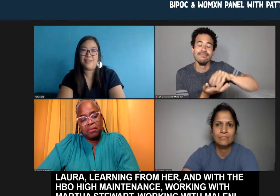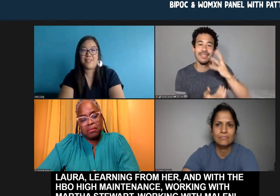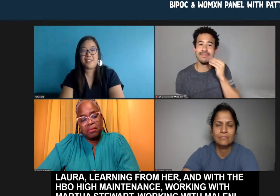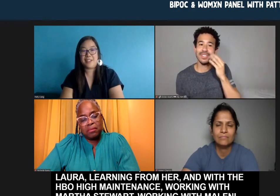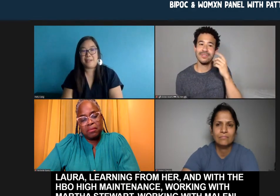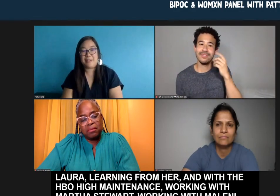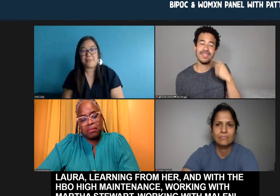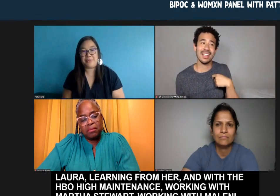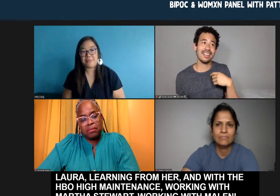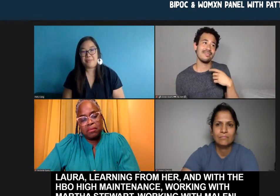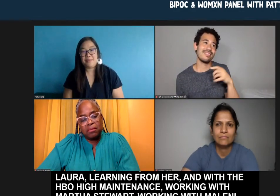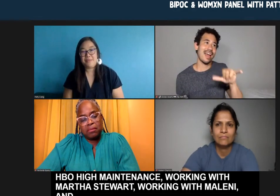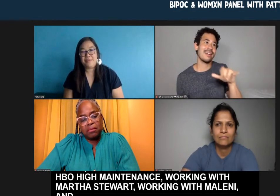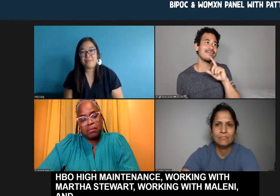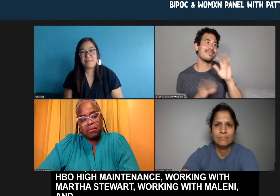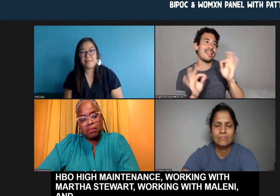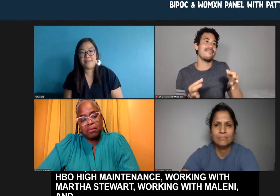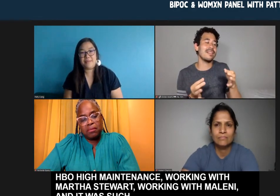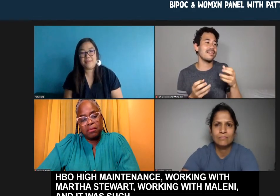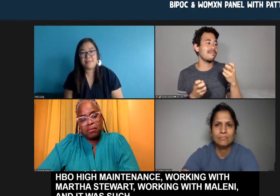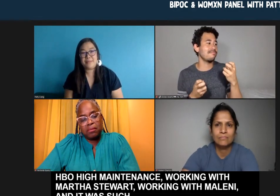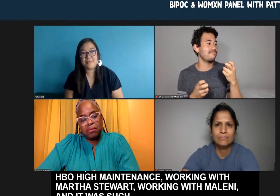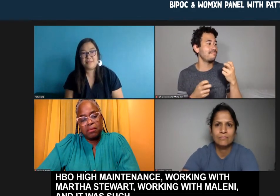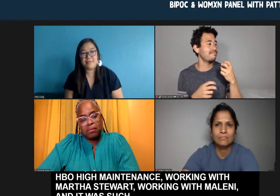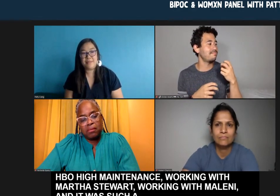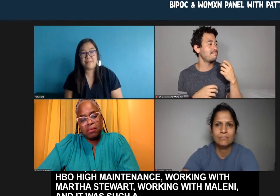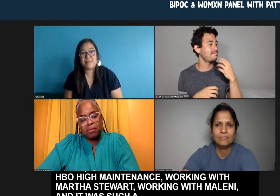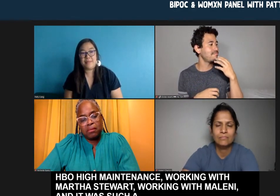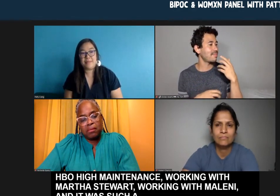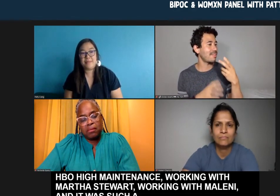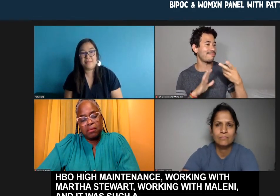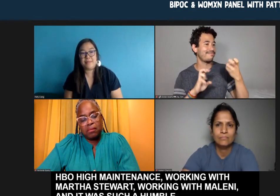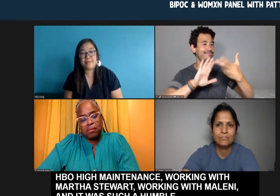humbling experience for me. Just, again, it definitely